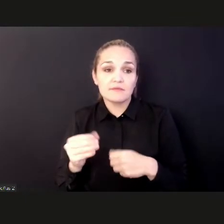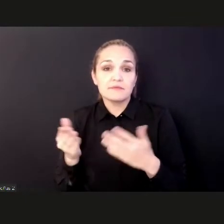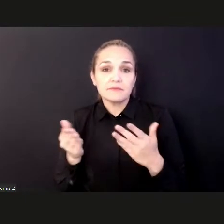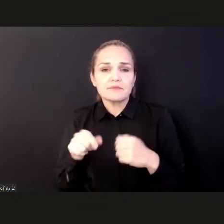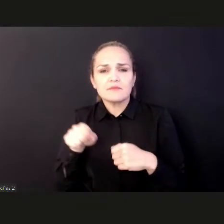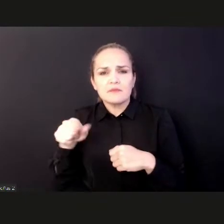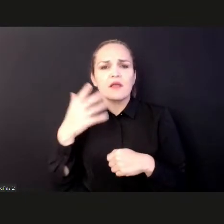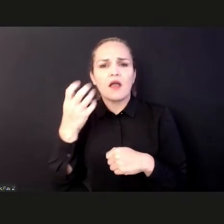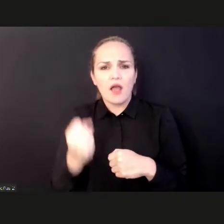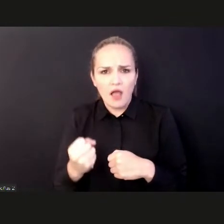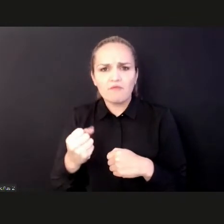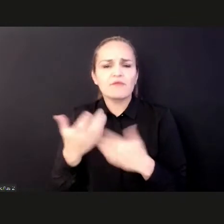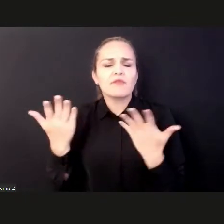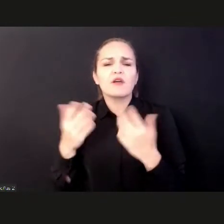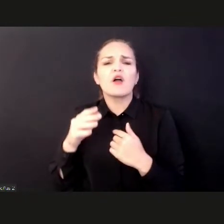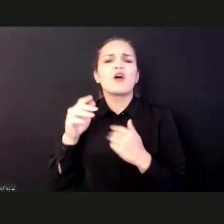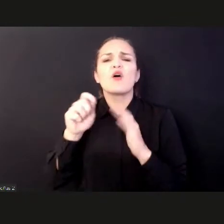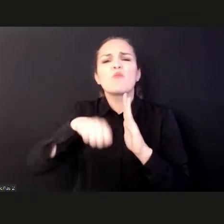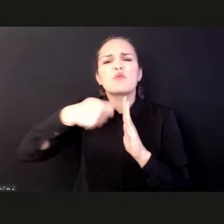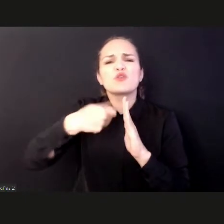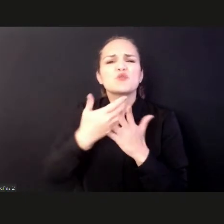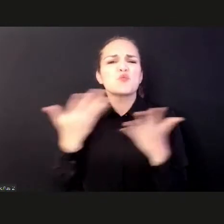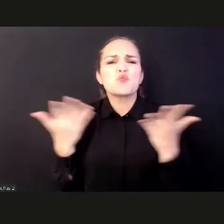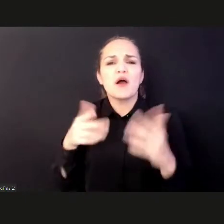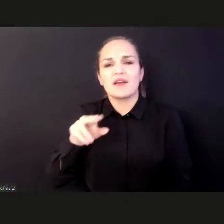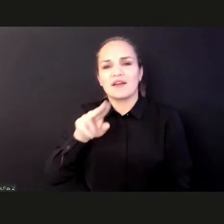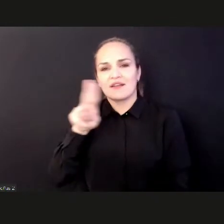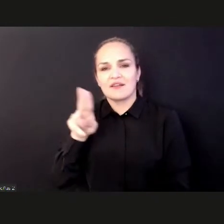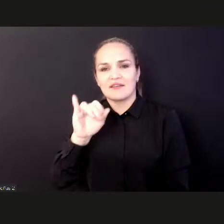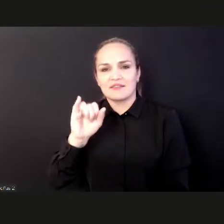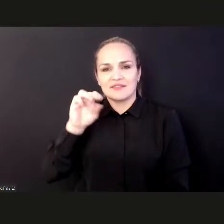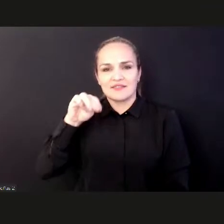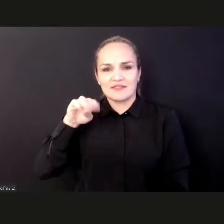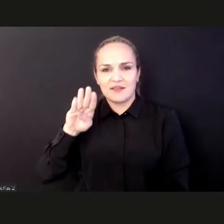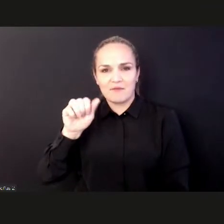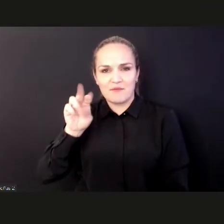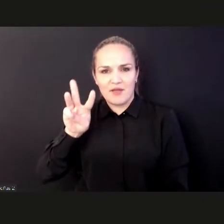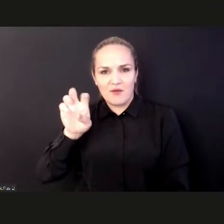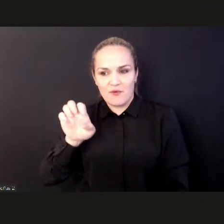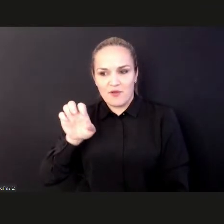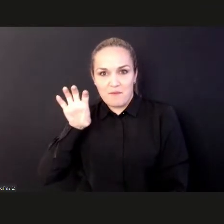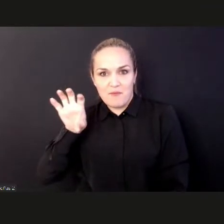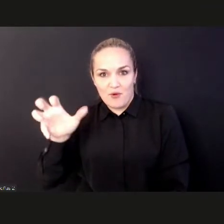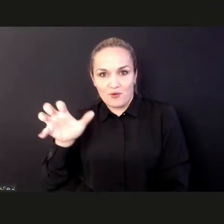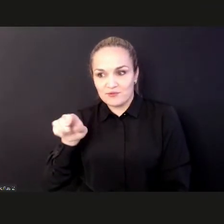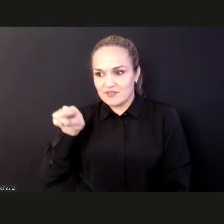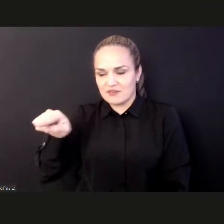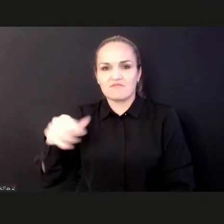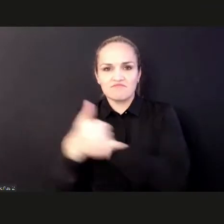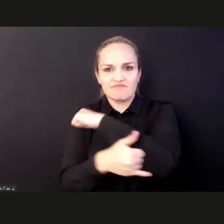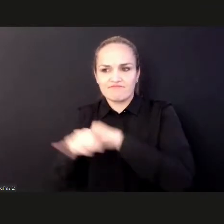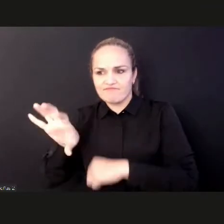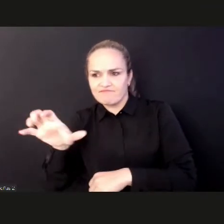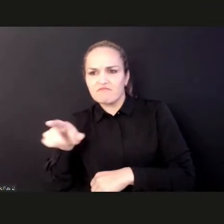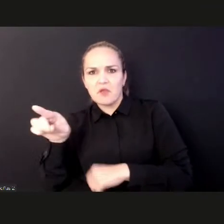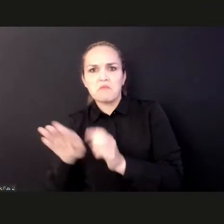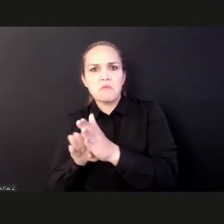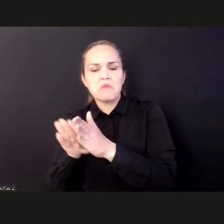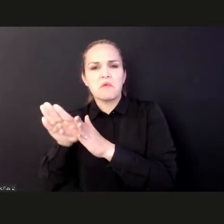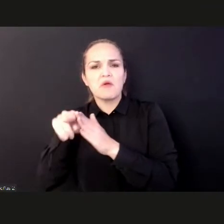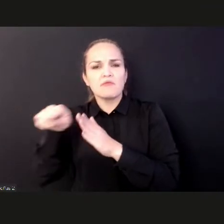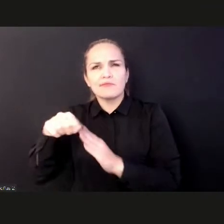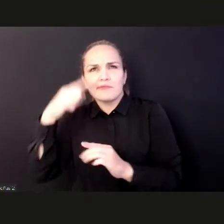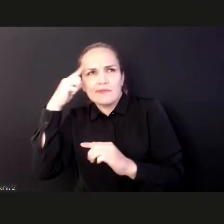at basically Campfire Project refers to communal areas management program, whereby the